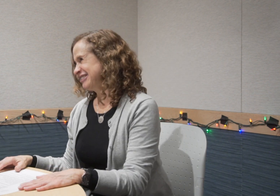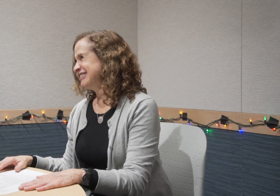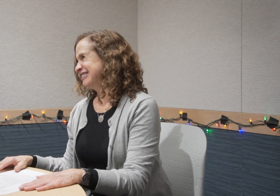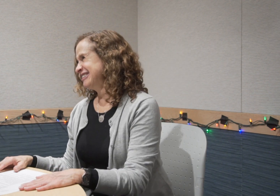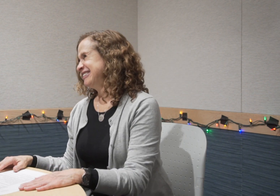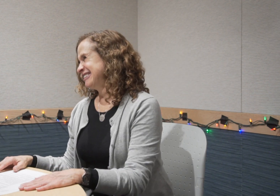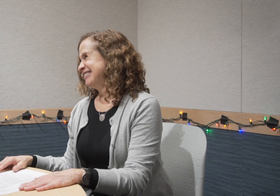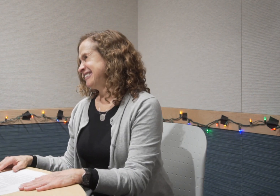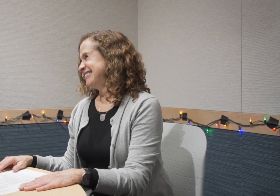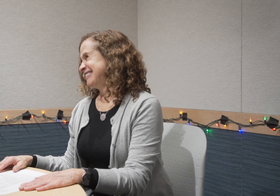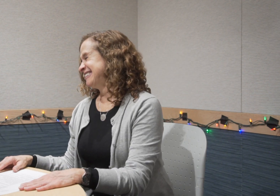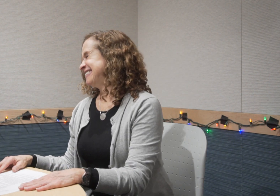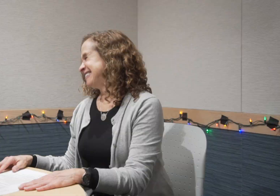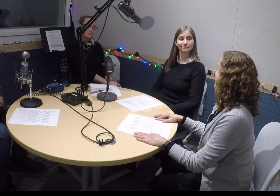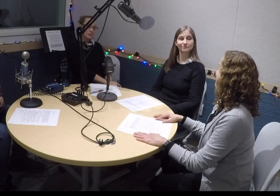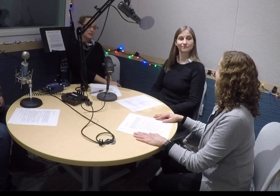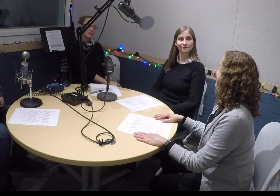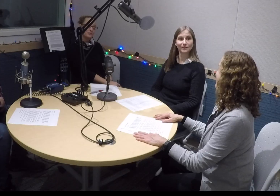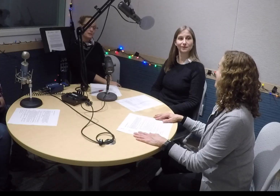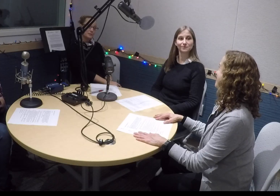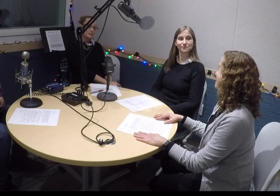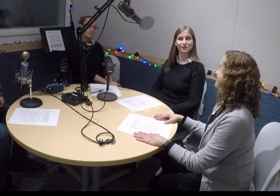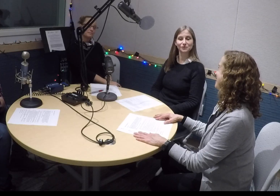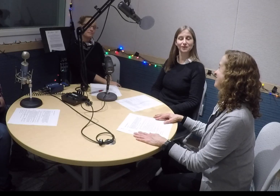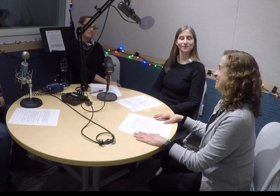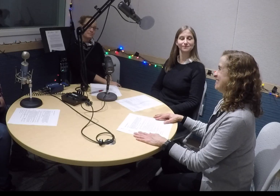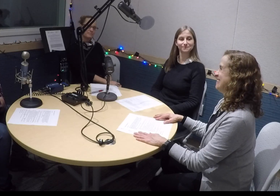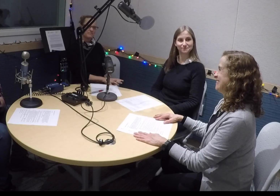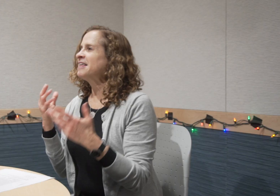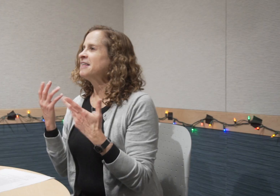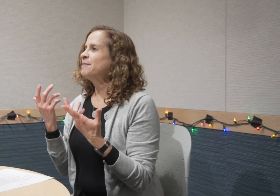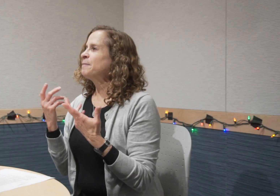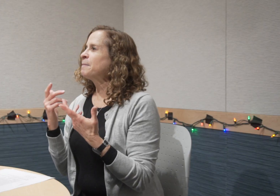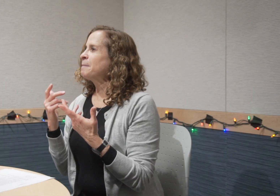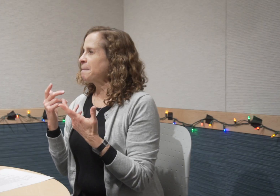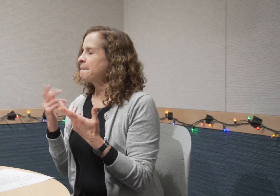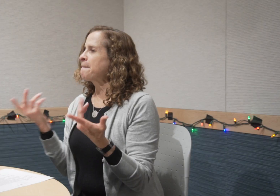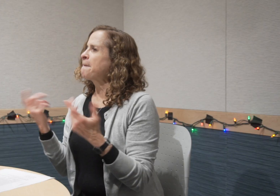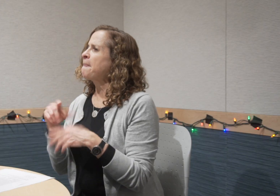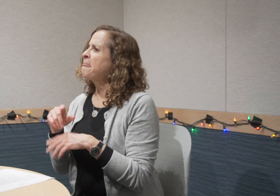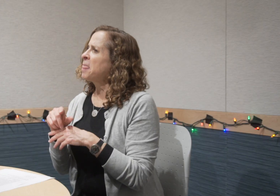lot about deaf culture just by watching the films. That's great.